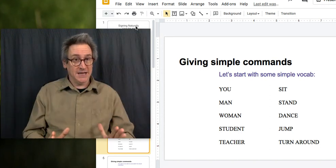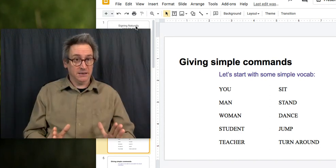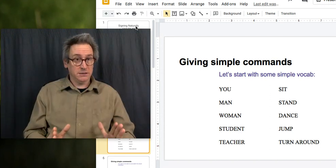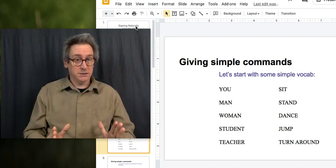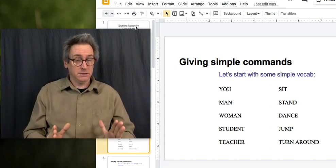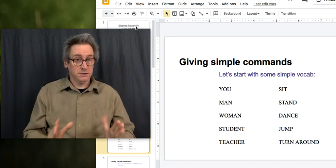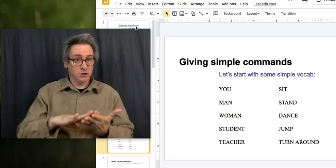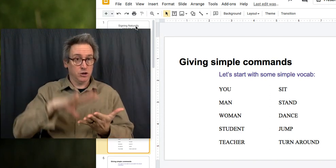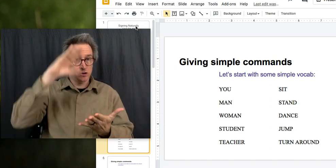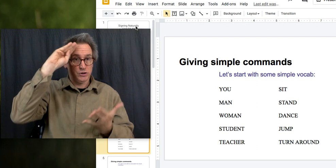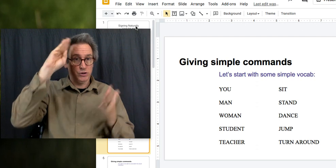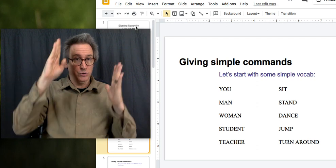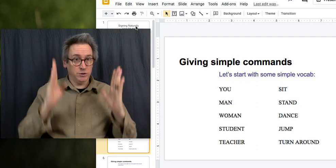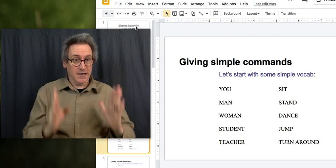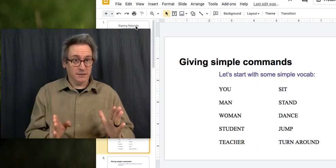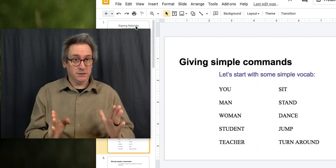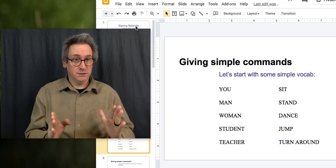student.